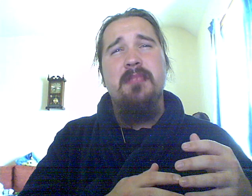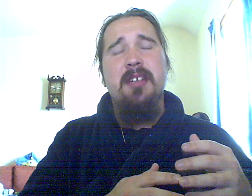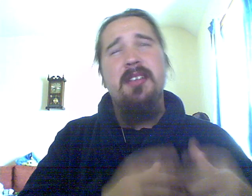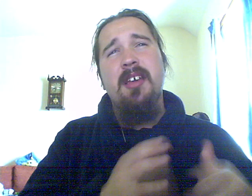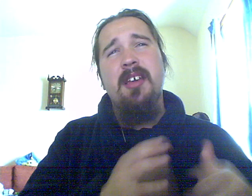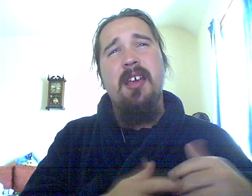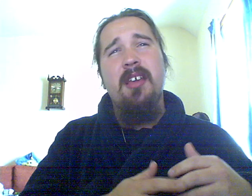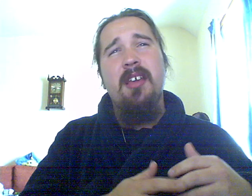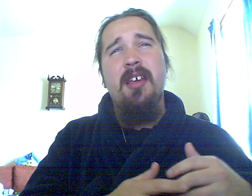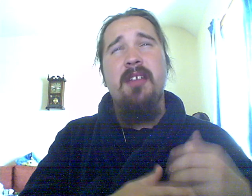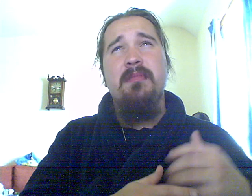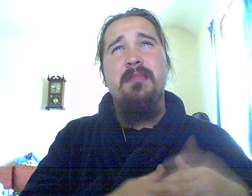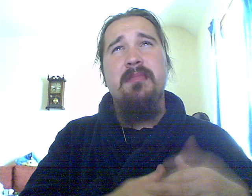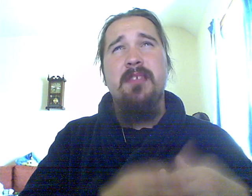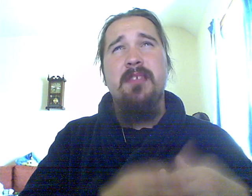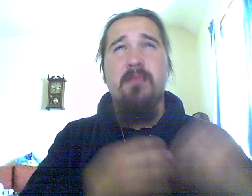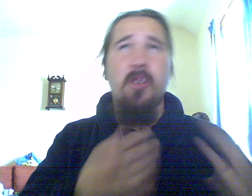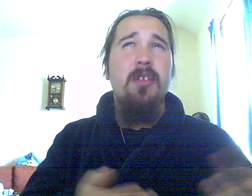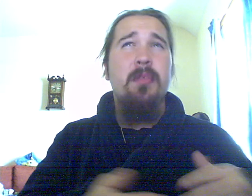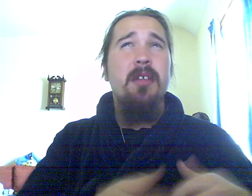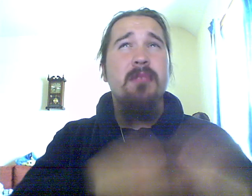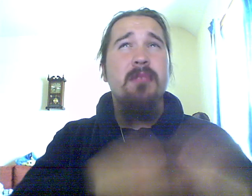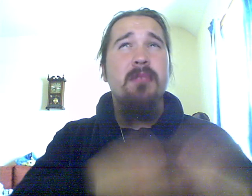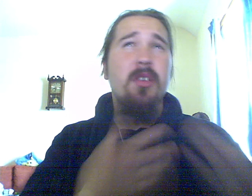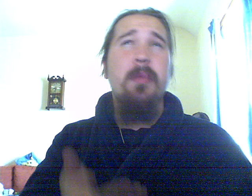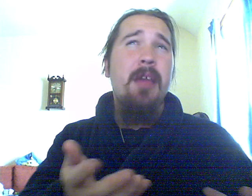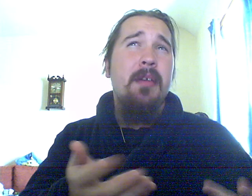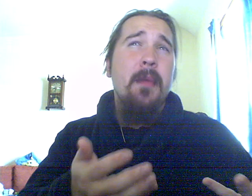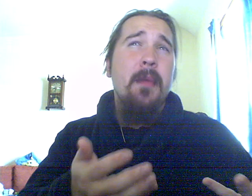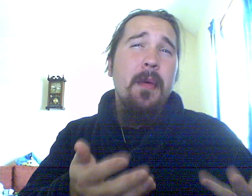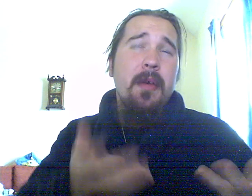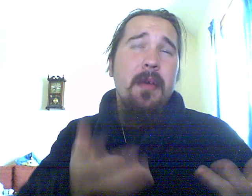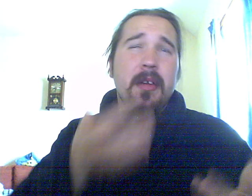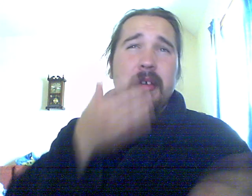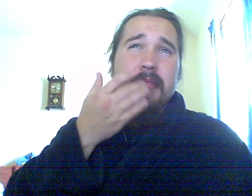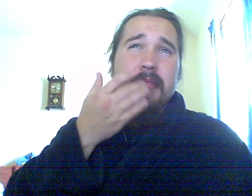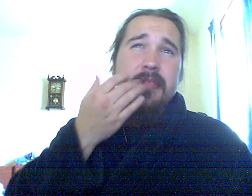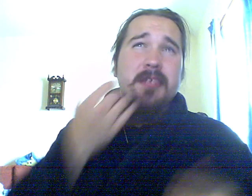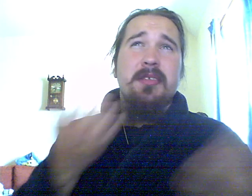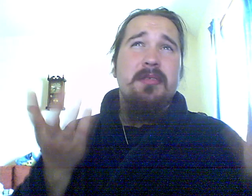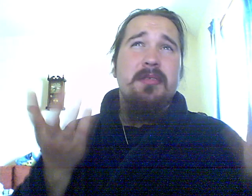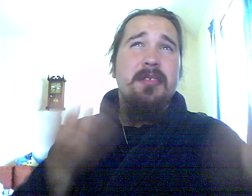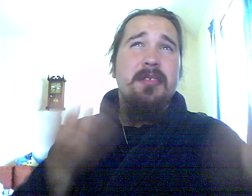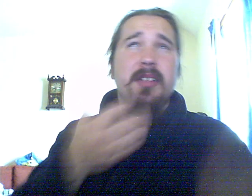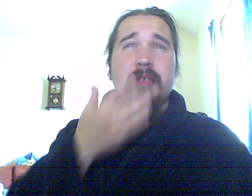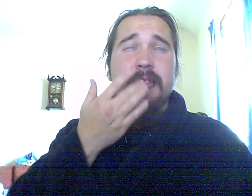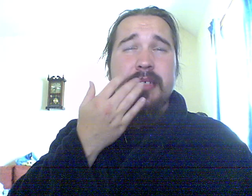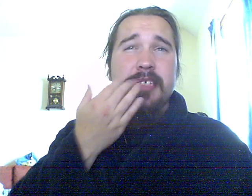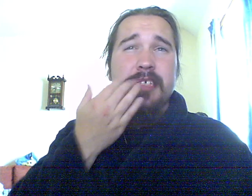I'd say it's good, but it could have been better. That's the general gist of it.